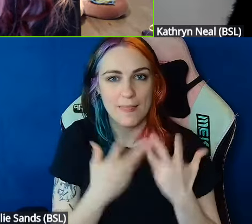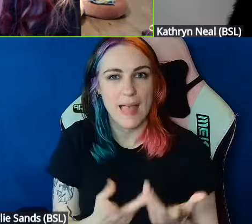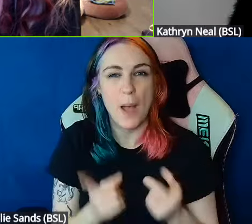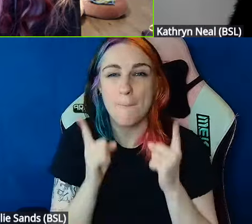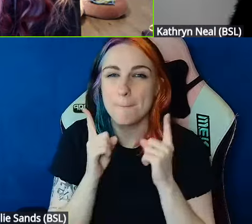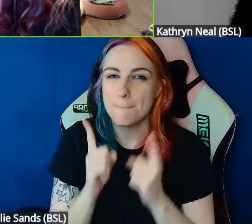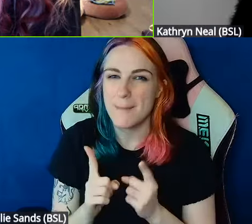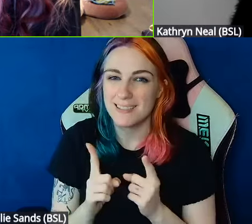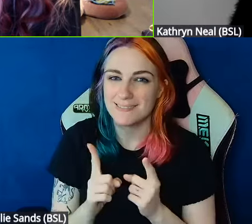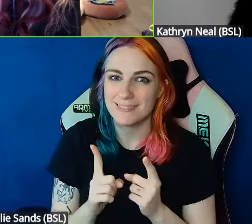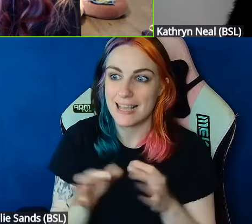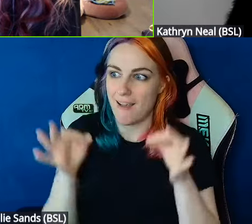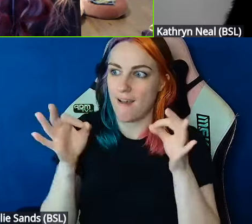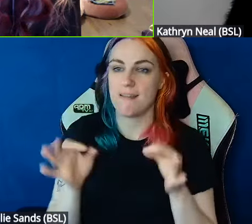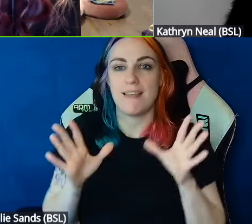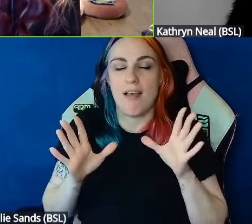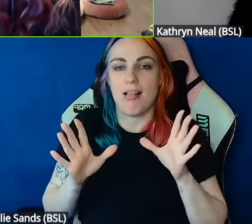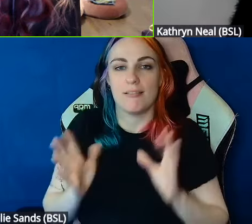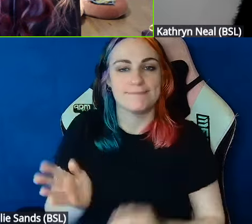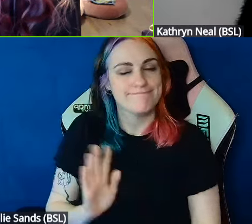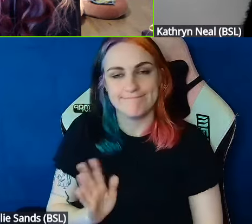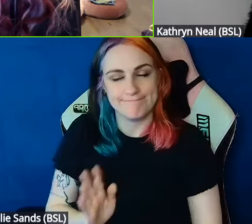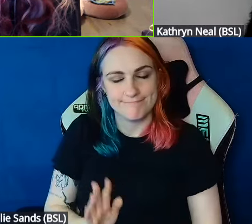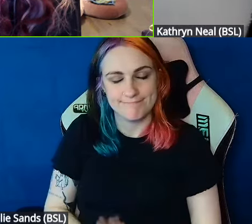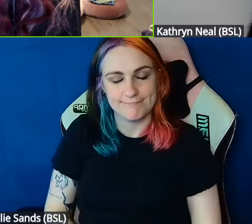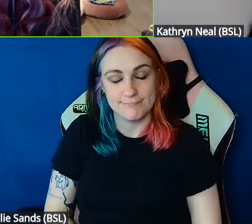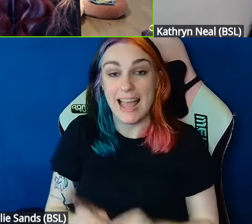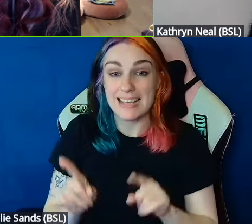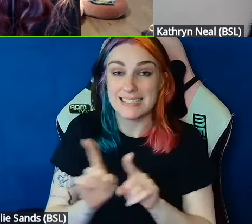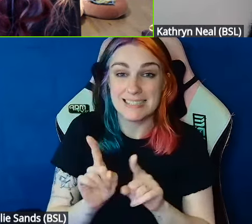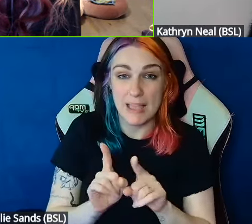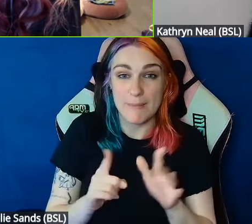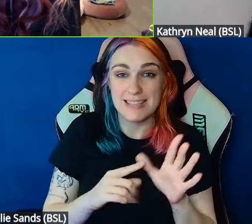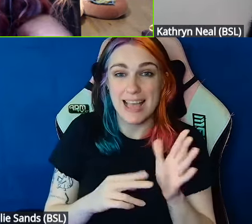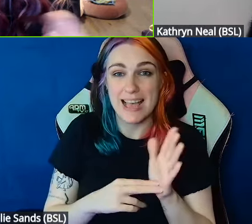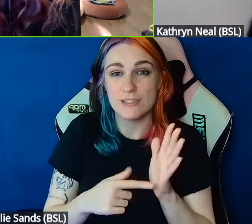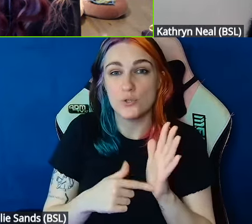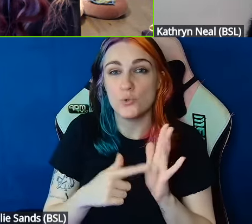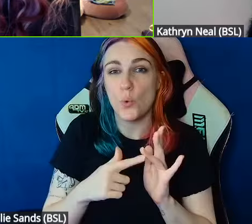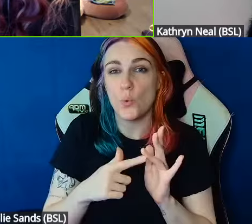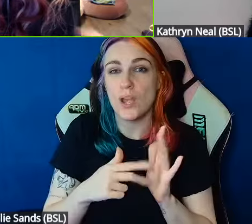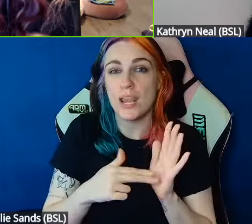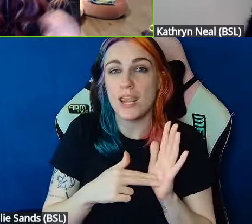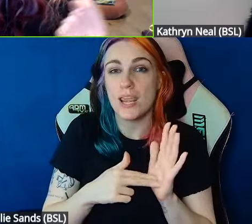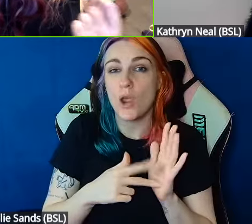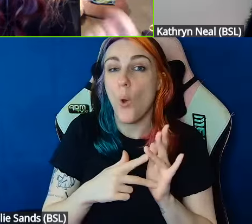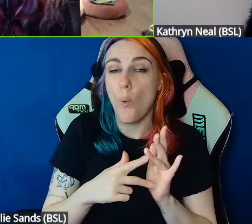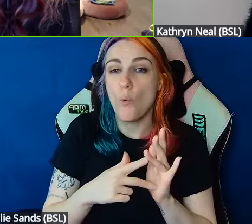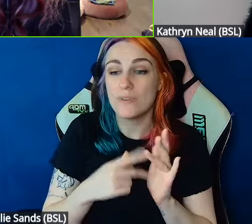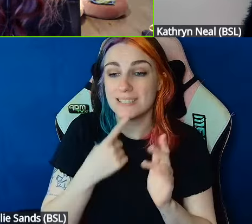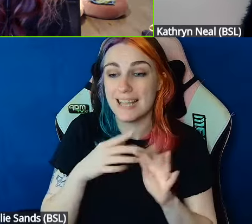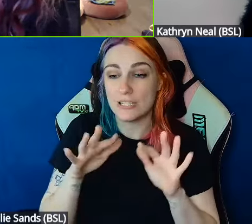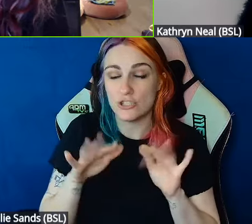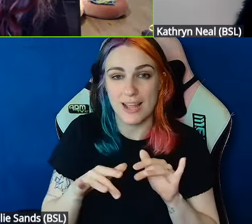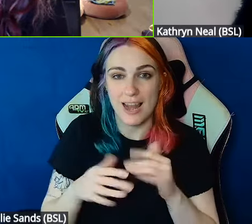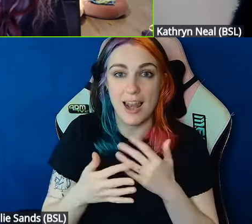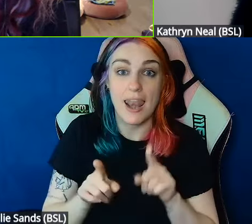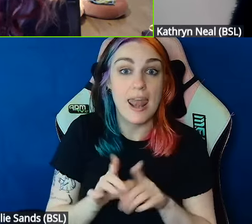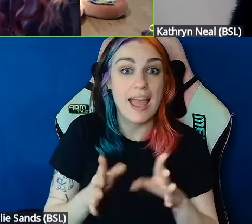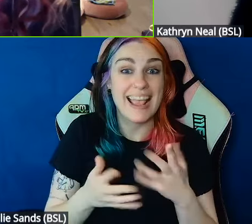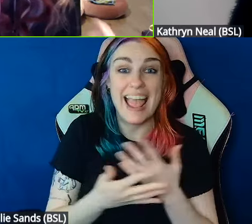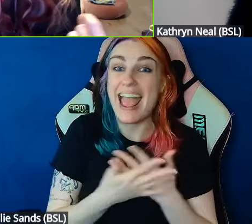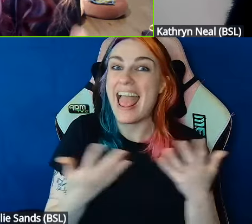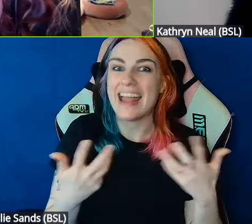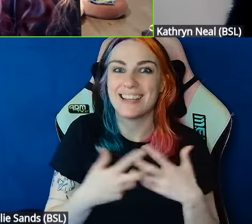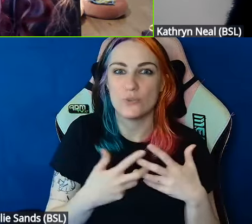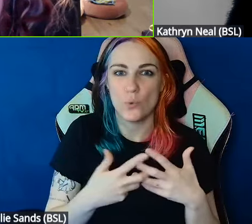from ideal. And as Antonio called out in chat, like any tool, it is up to humans to make sure we're using